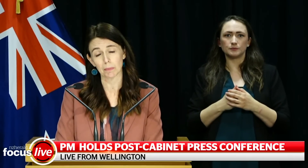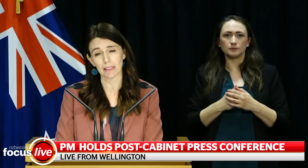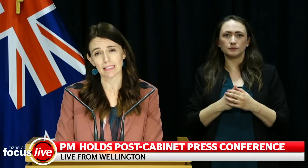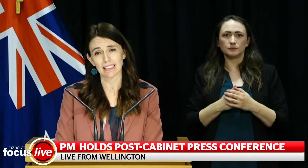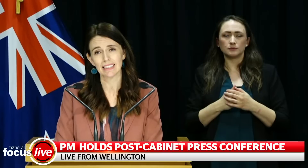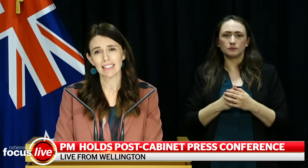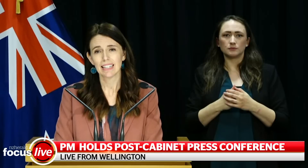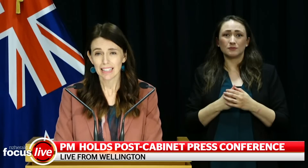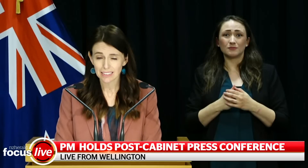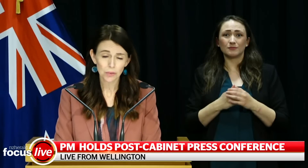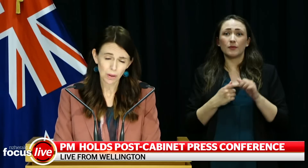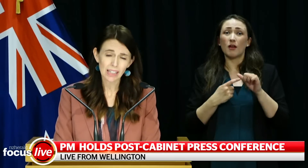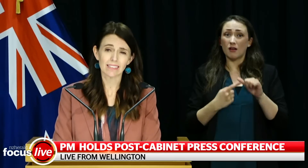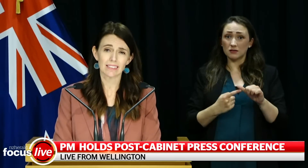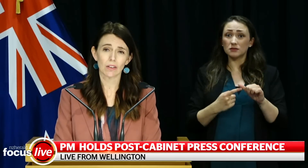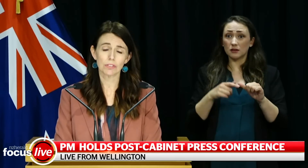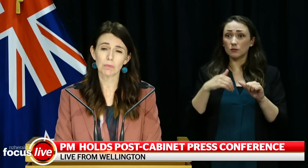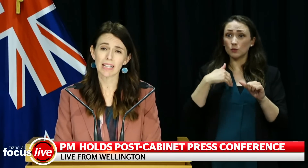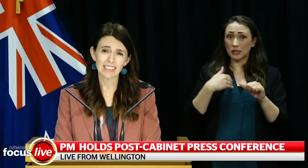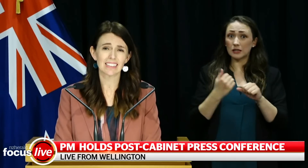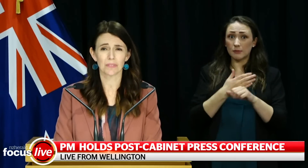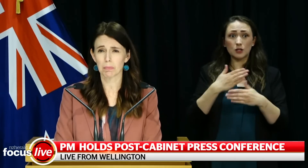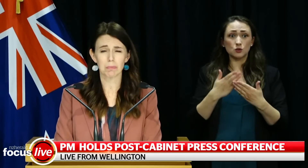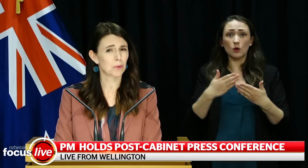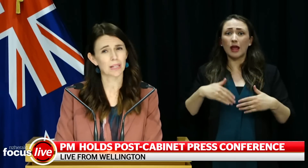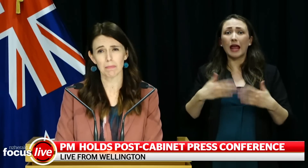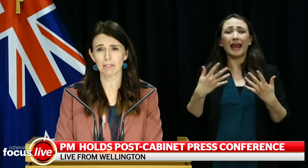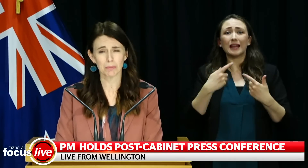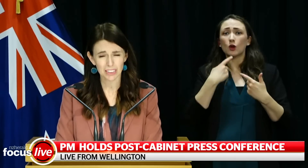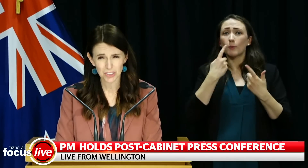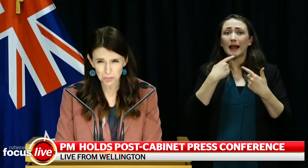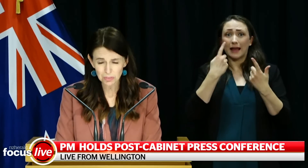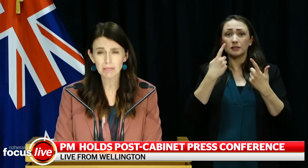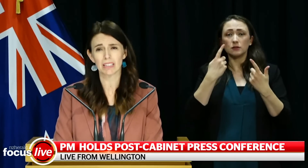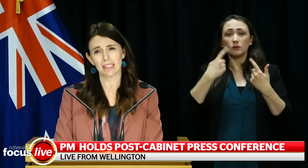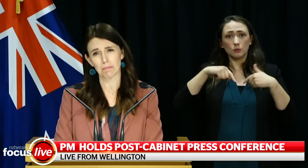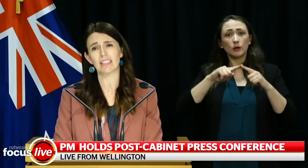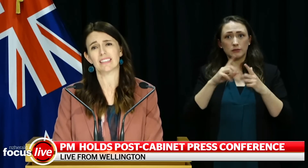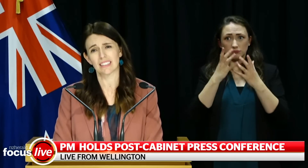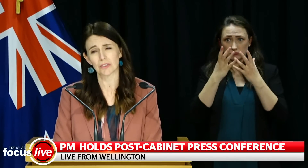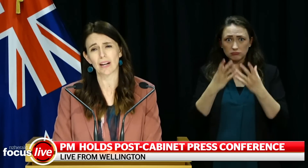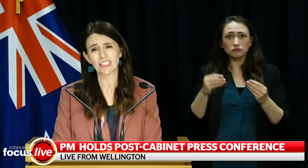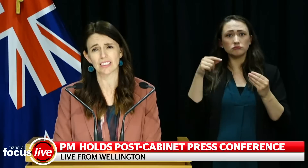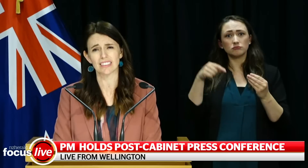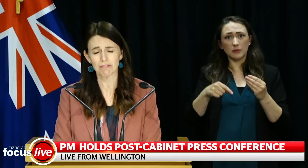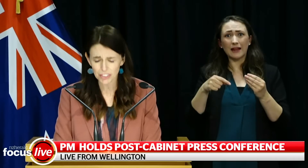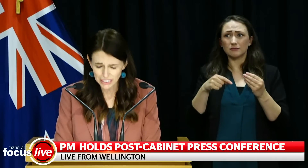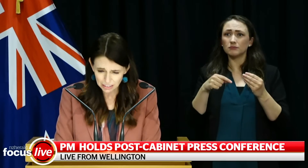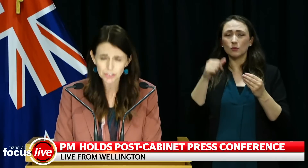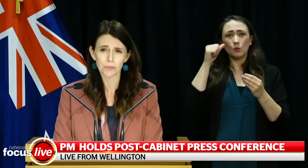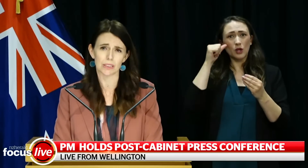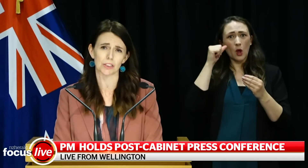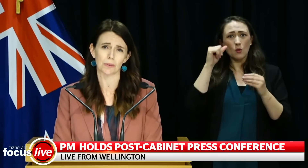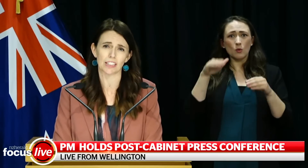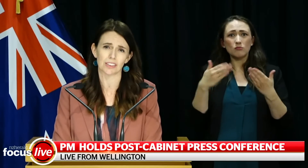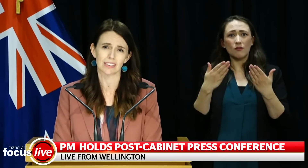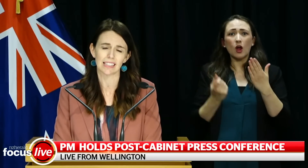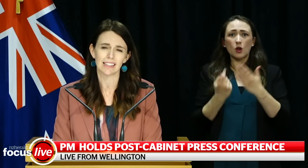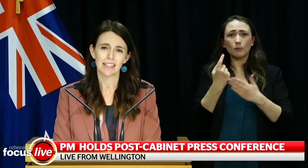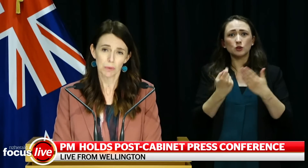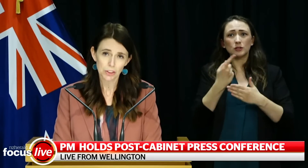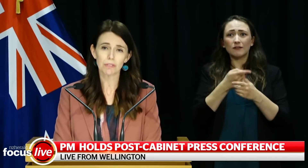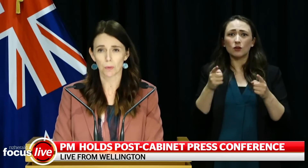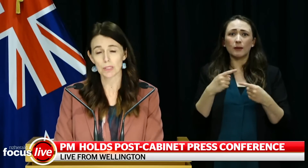with appropriately. And you're right, often we are dealing with people who are coming from extremely complex situations, very difficult